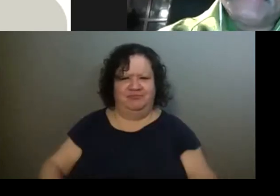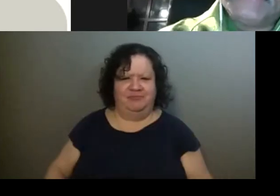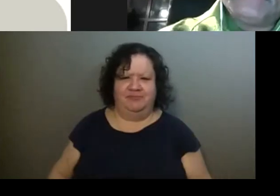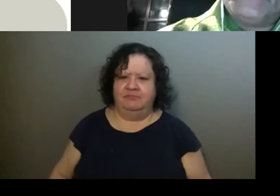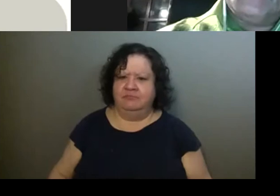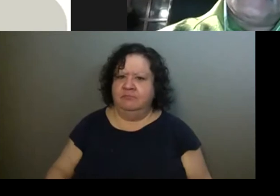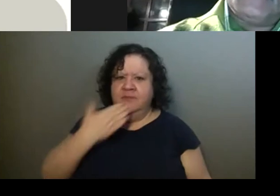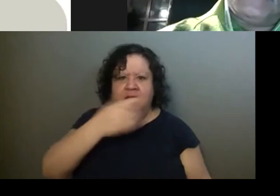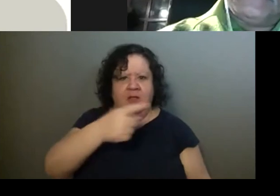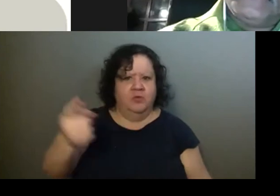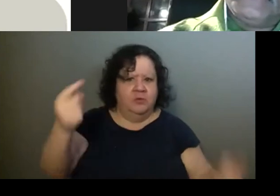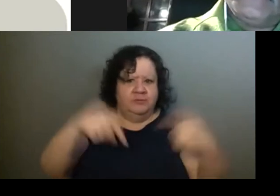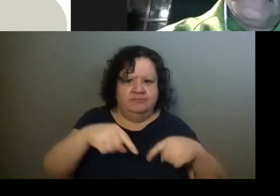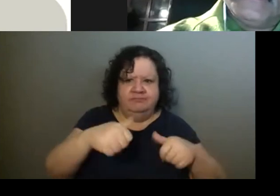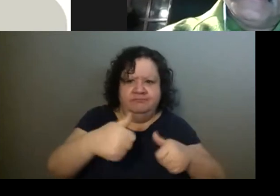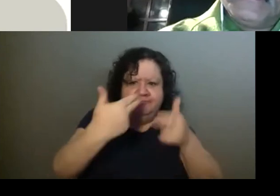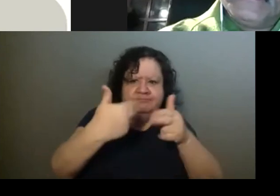Preparedness. So I want to thank again all